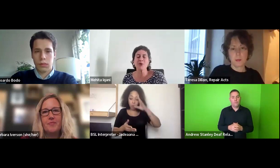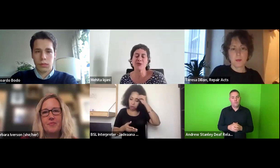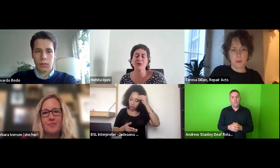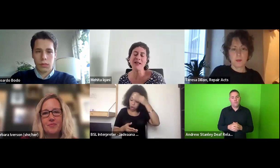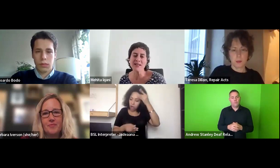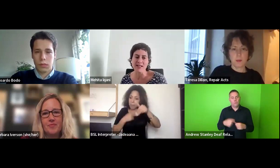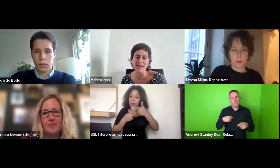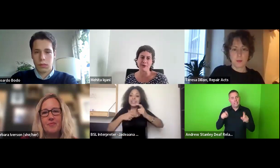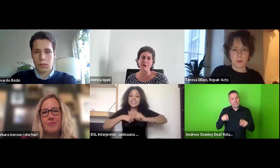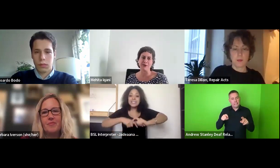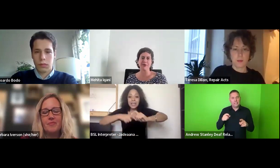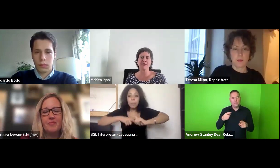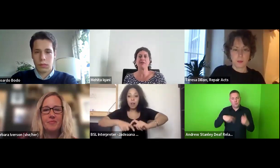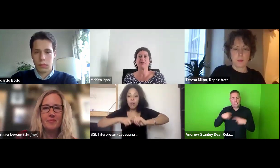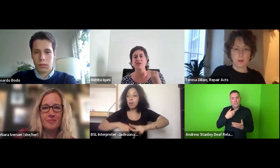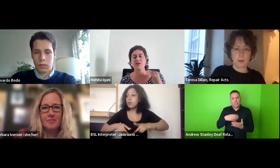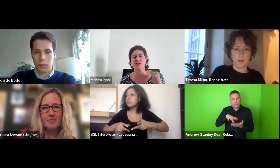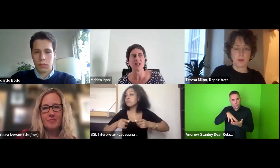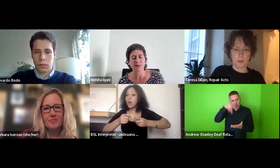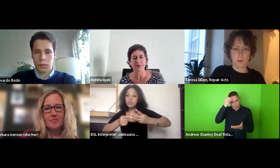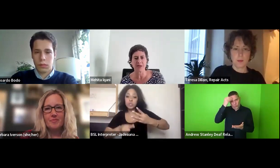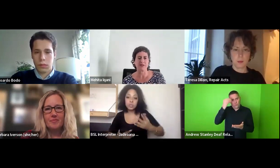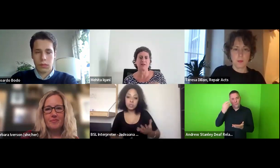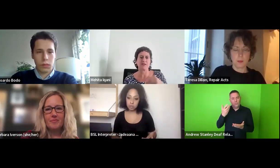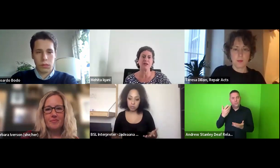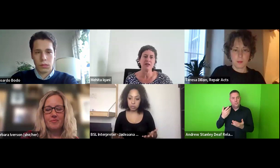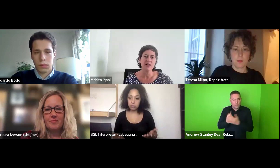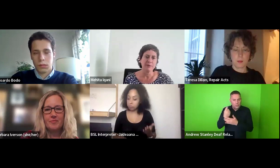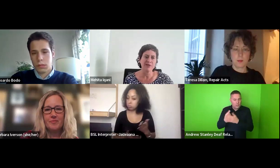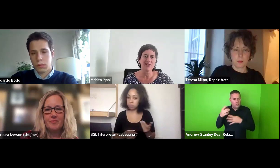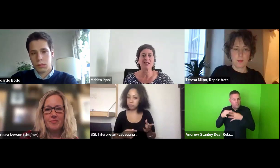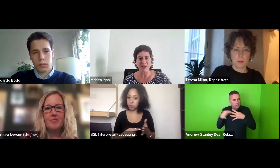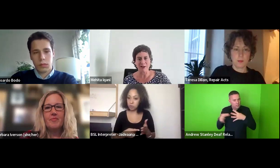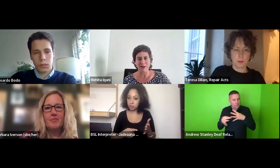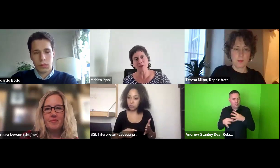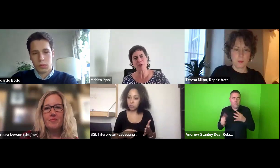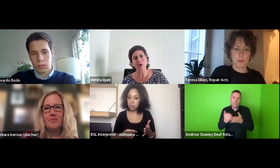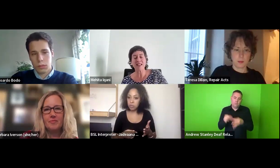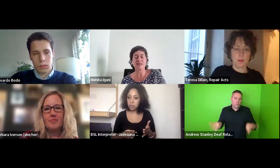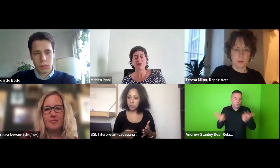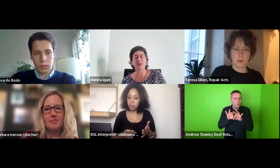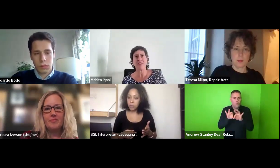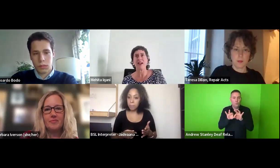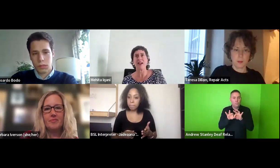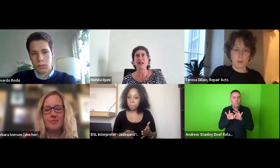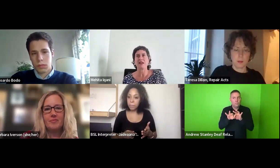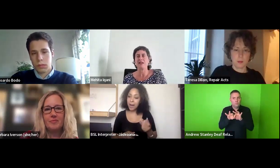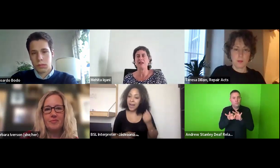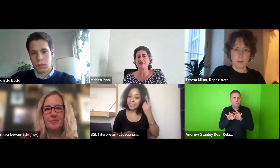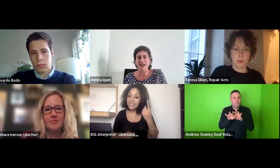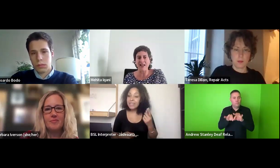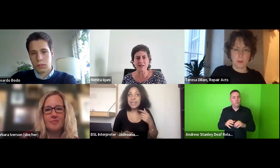But I also don't want to romanticize those, because there is also huge aspiration and strong desire for, and to be